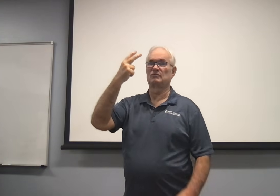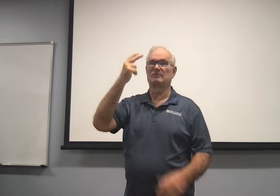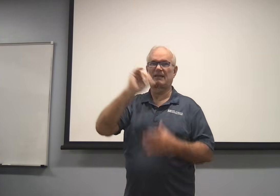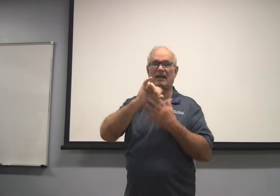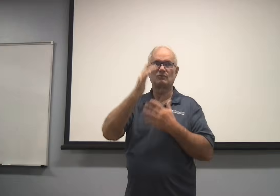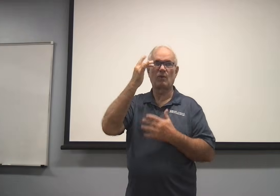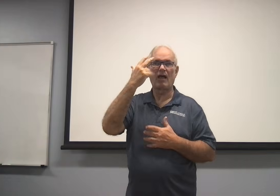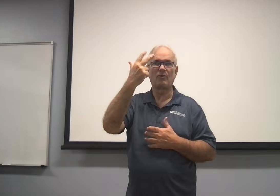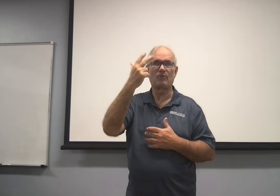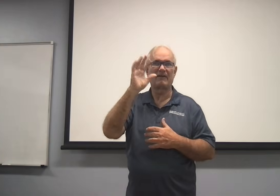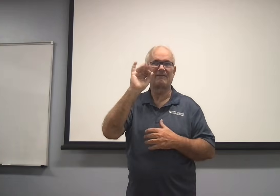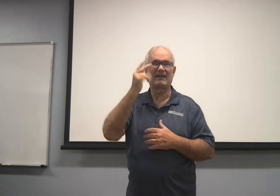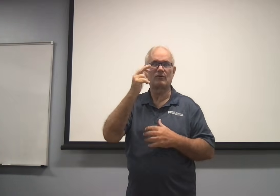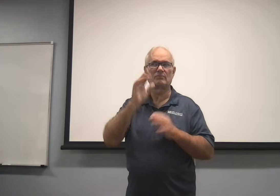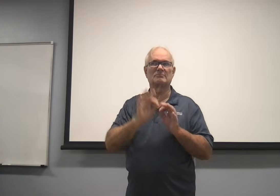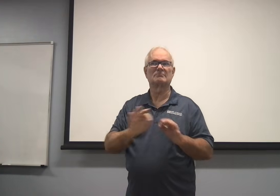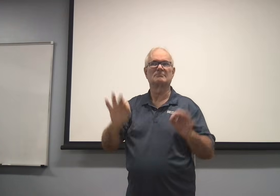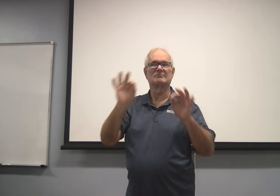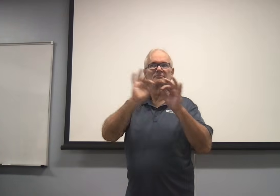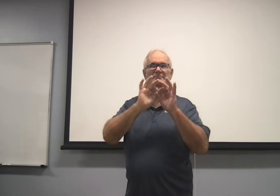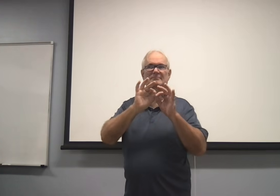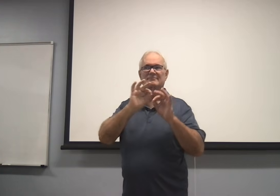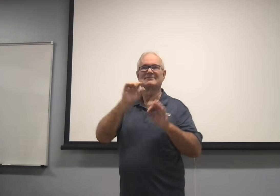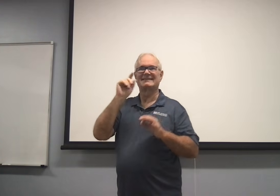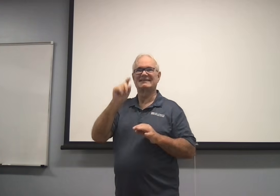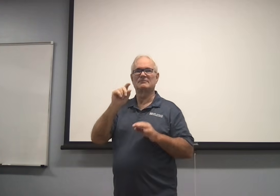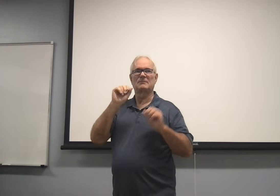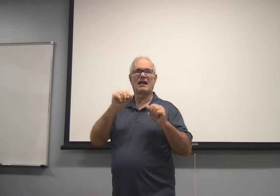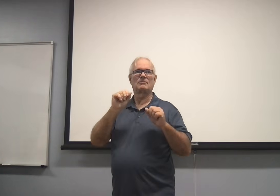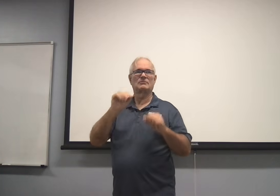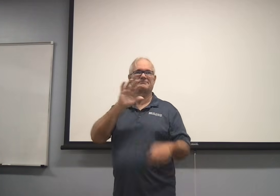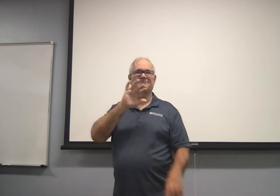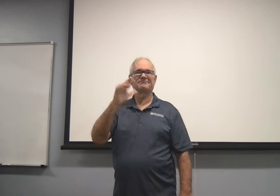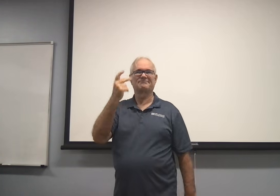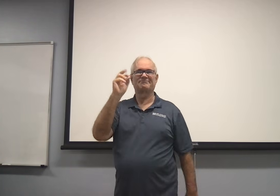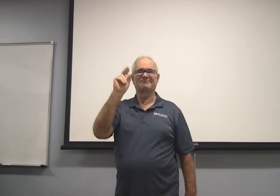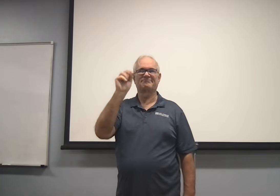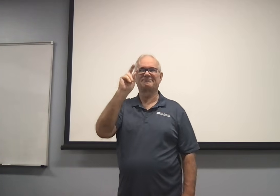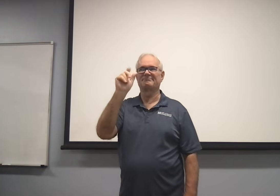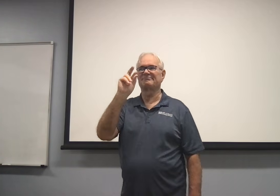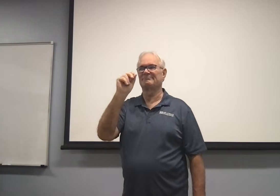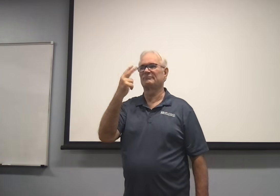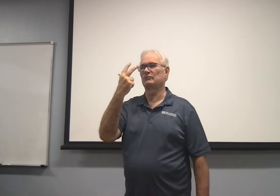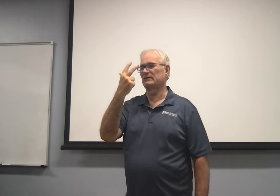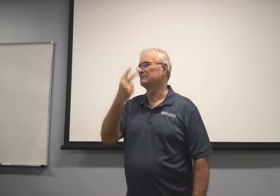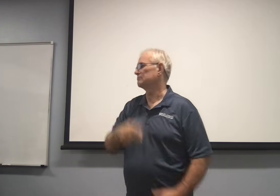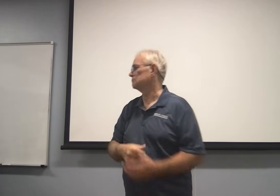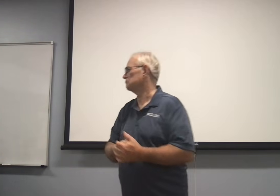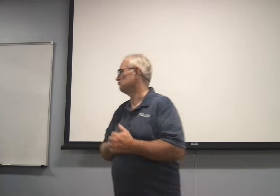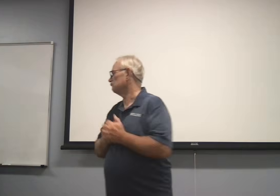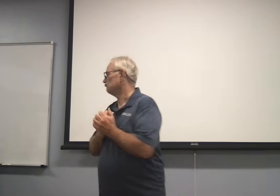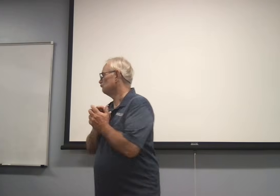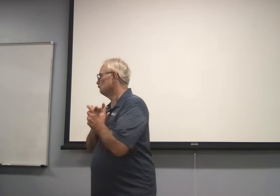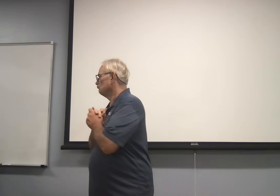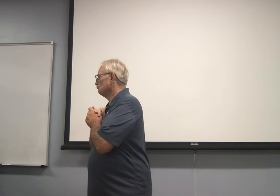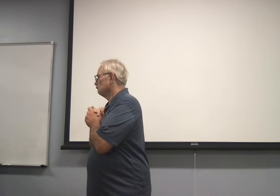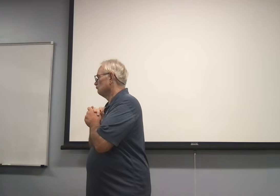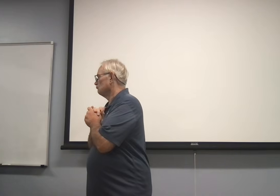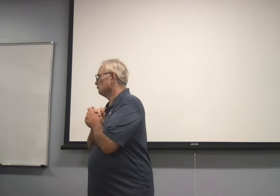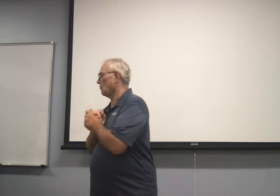It's not worth anything. It's worthless. So instead of saying another way, you could just say NG